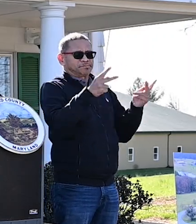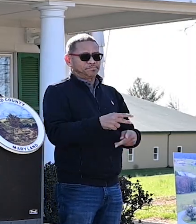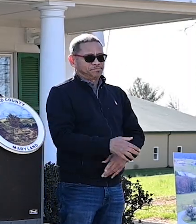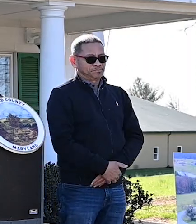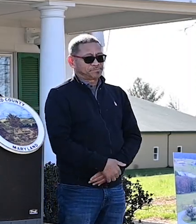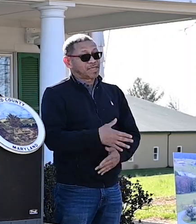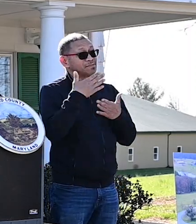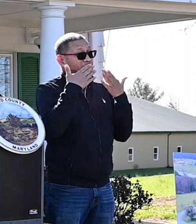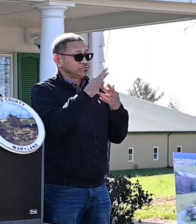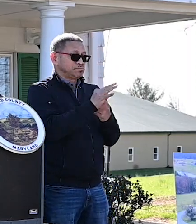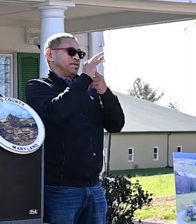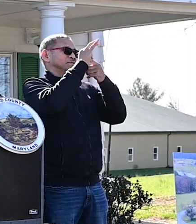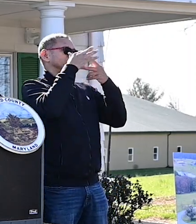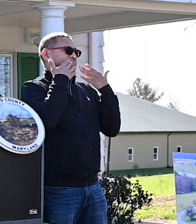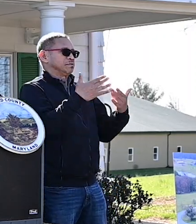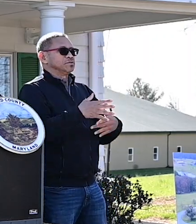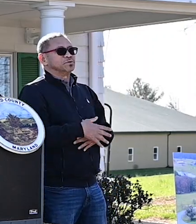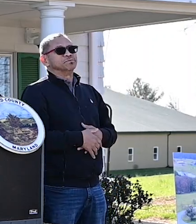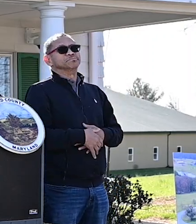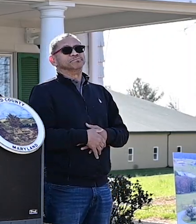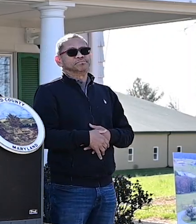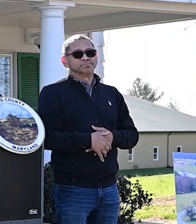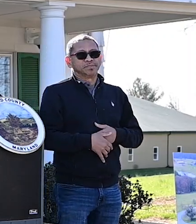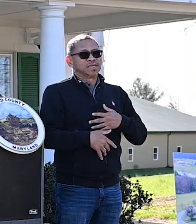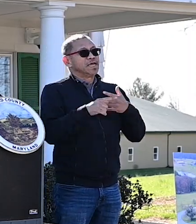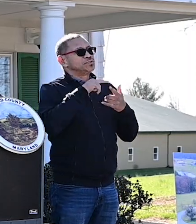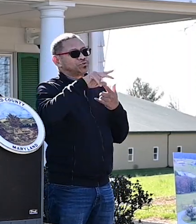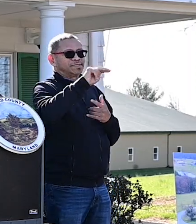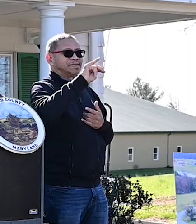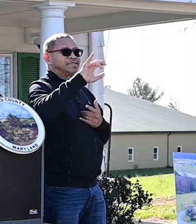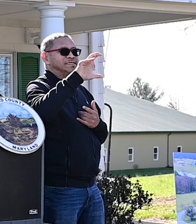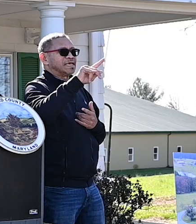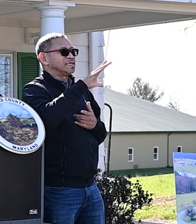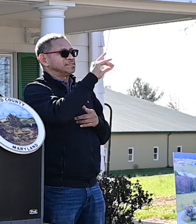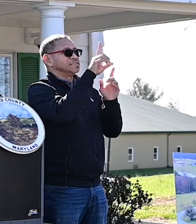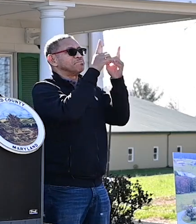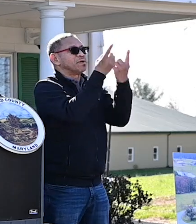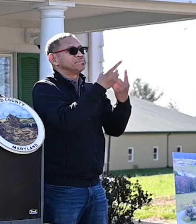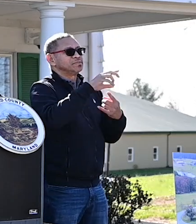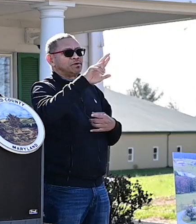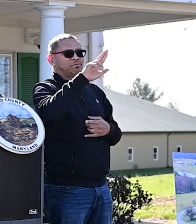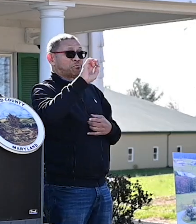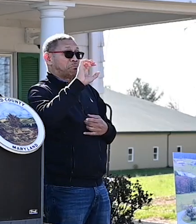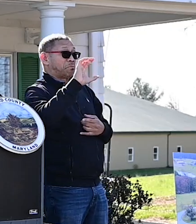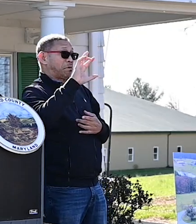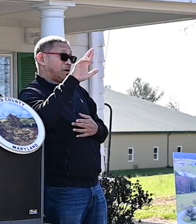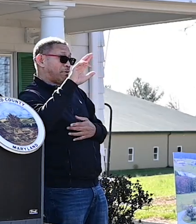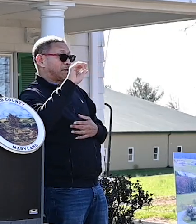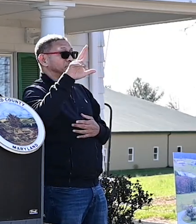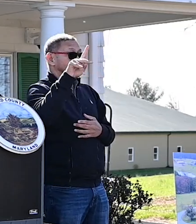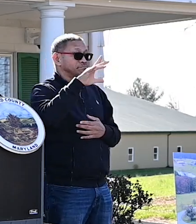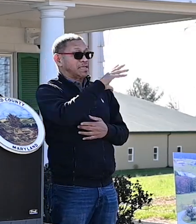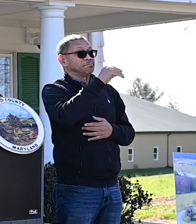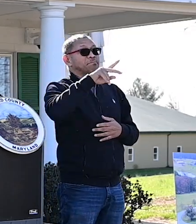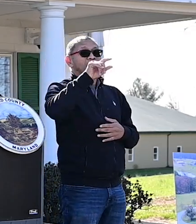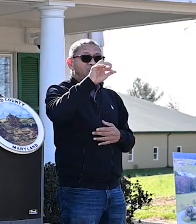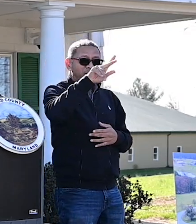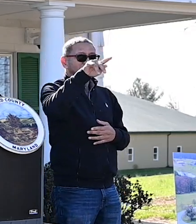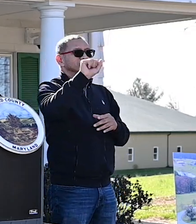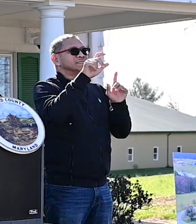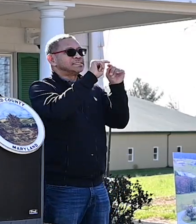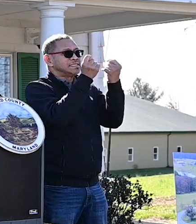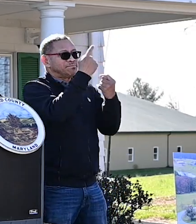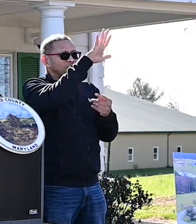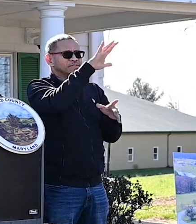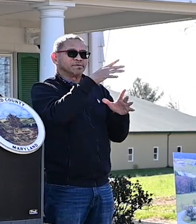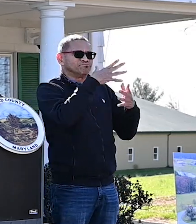a special thank you, especially thank you, to Nick Munihan and the Department of Rec and Parks team for their tireless